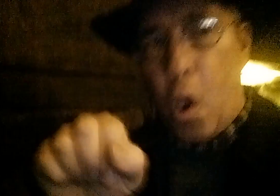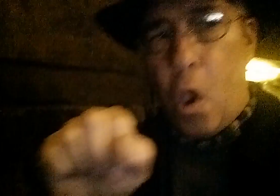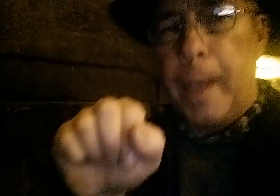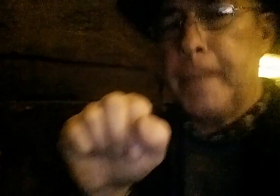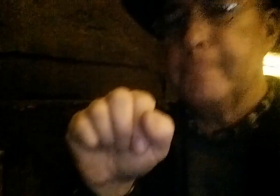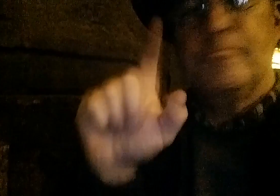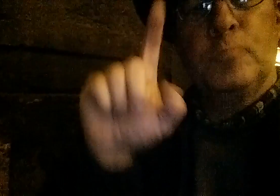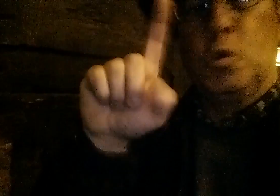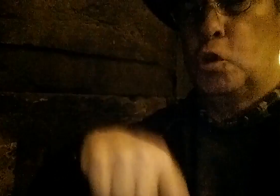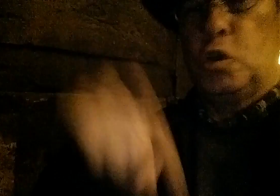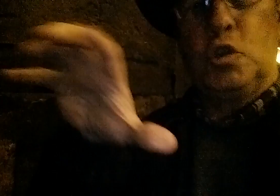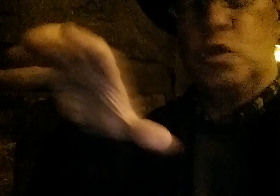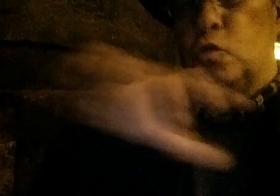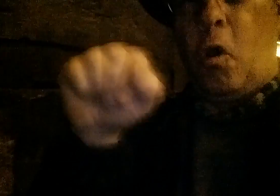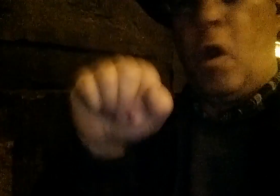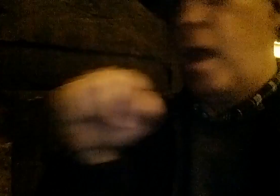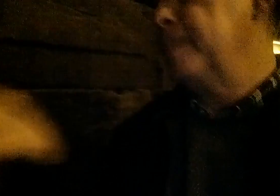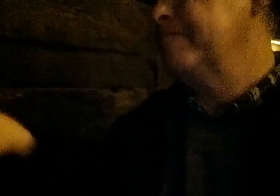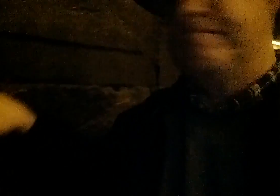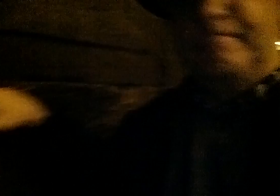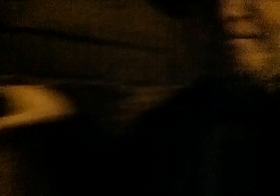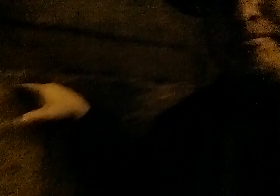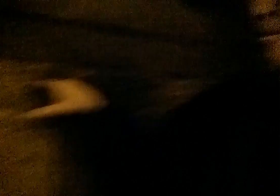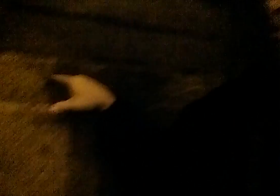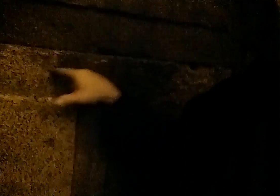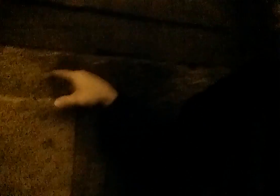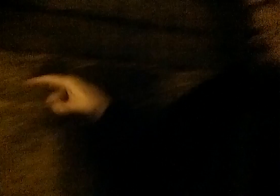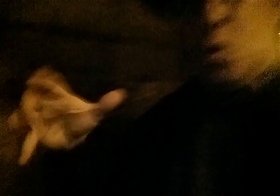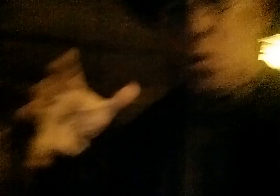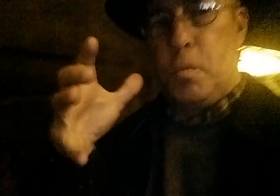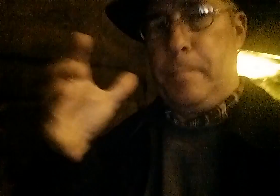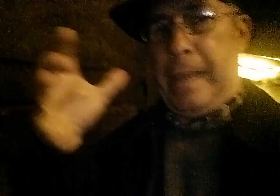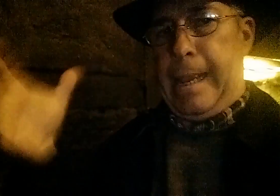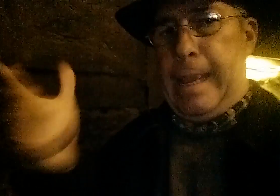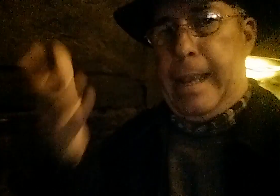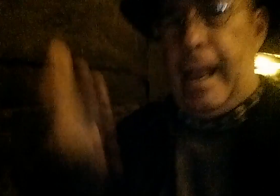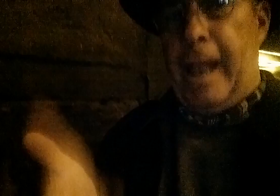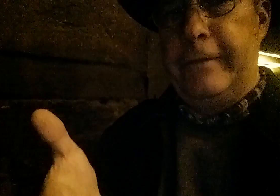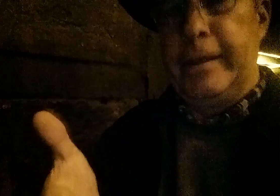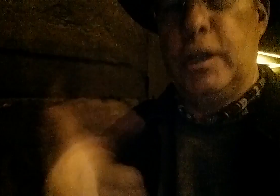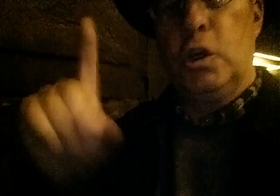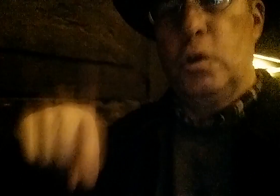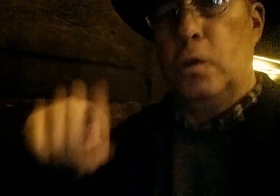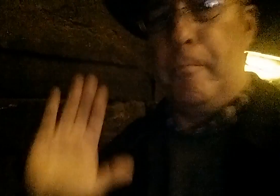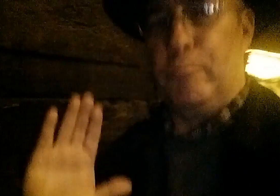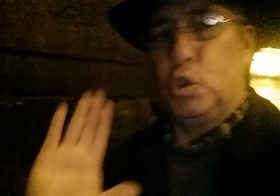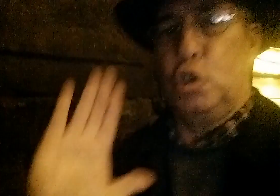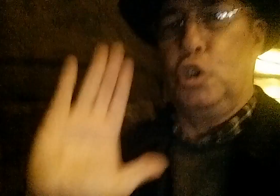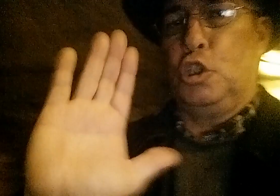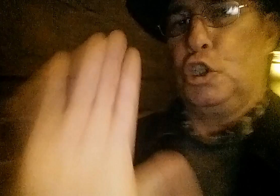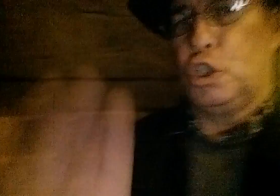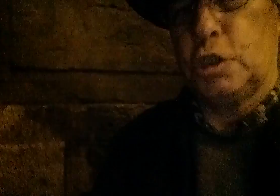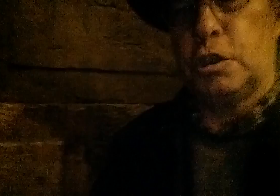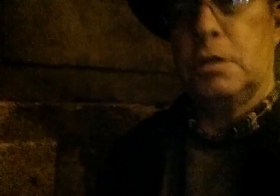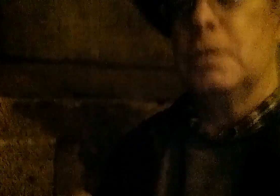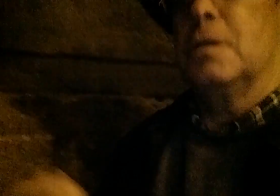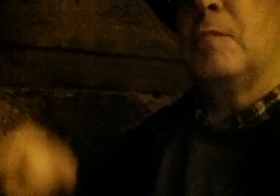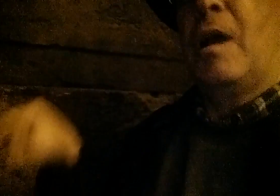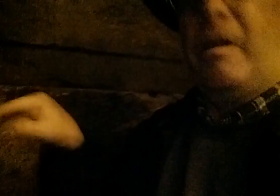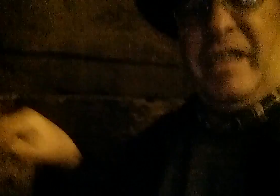came and tried to destroy it. They couldn't actually destroy these stones, so they were left. They're just too big, too heavy. They tried to push them